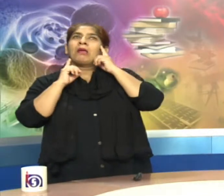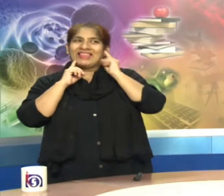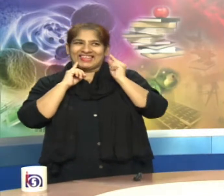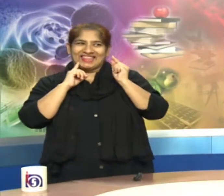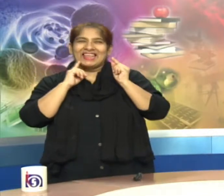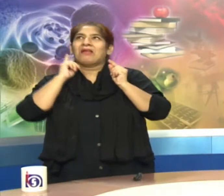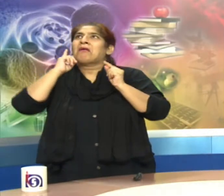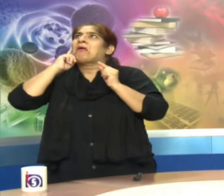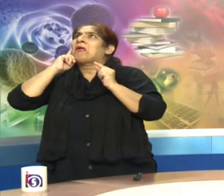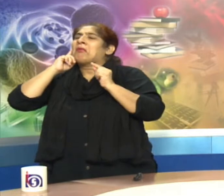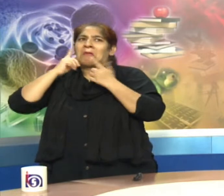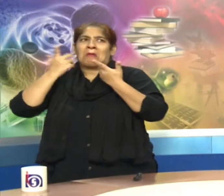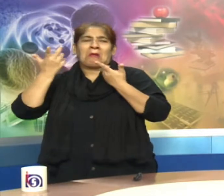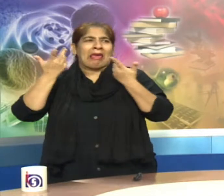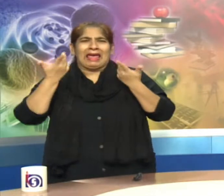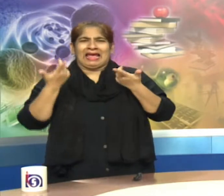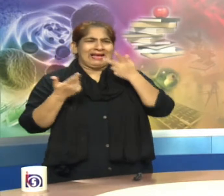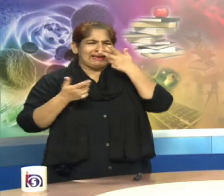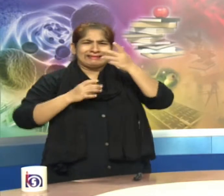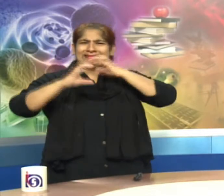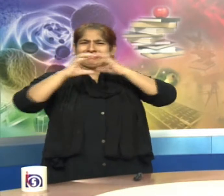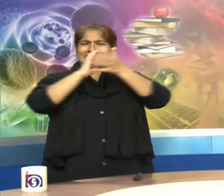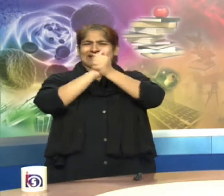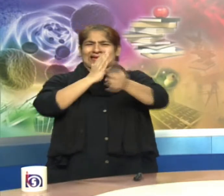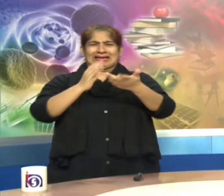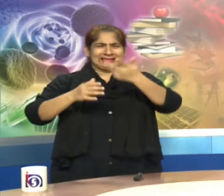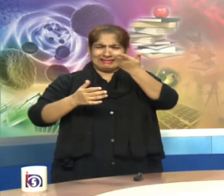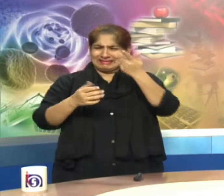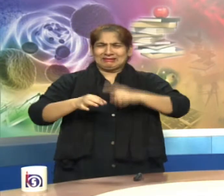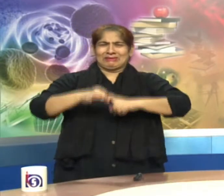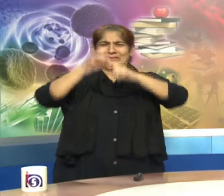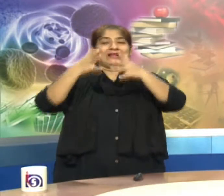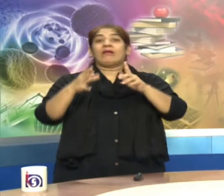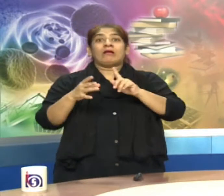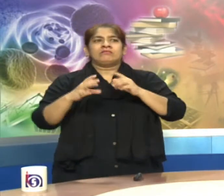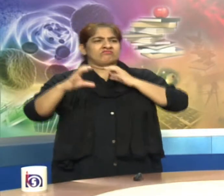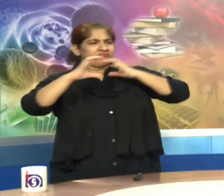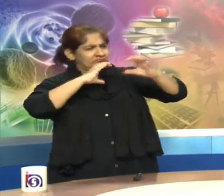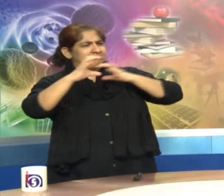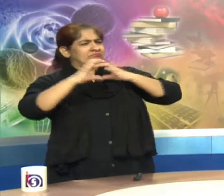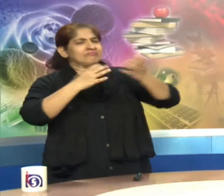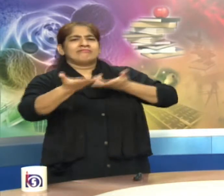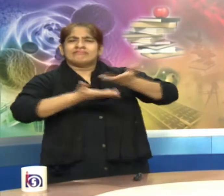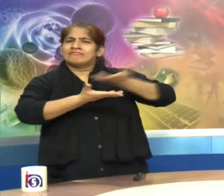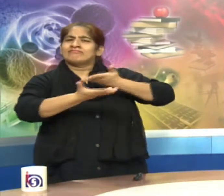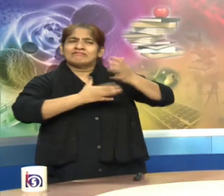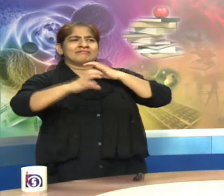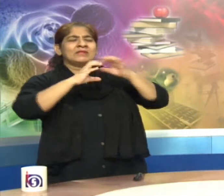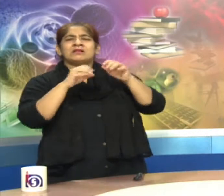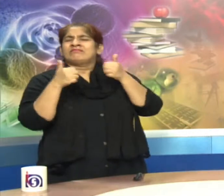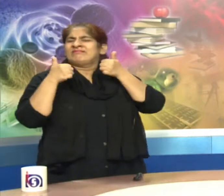the salesman is not clear about the answers and not clear about the questions asked by the